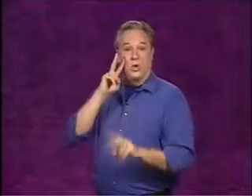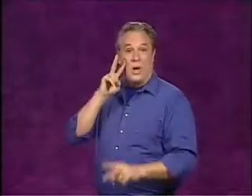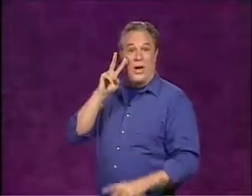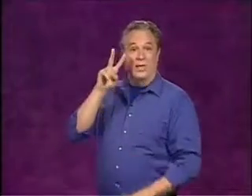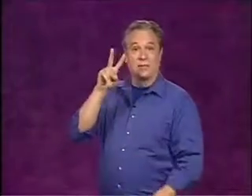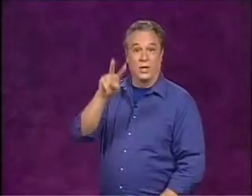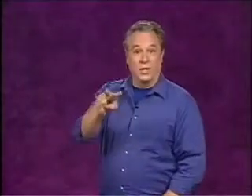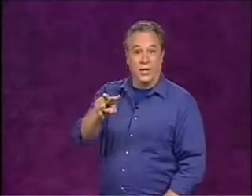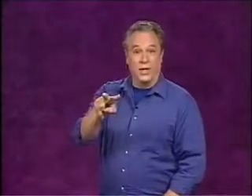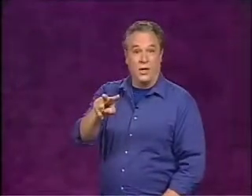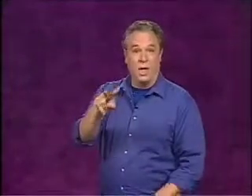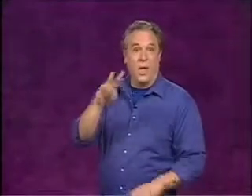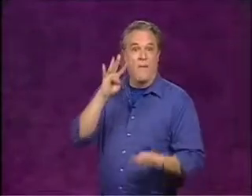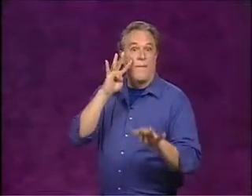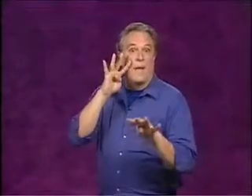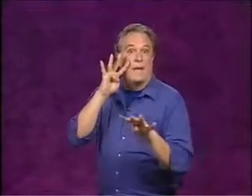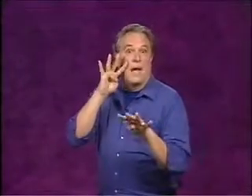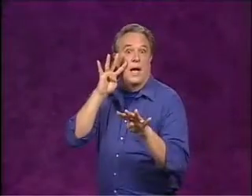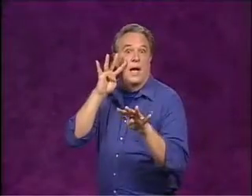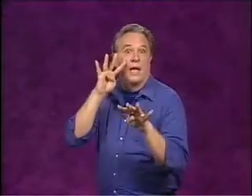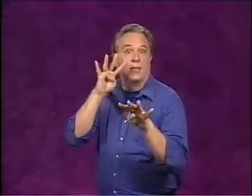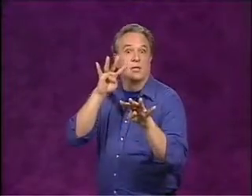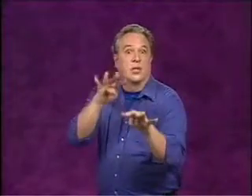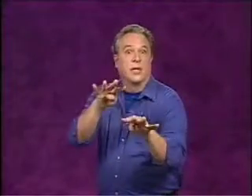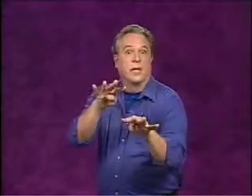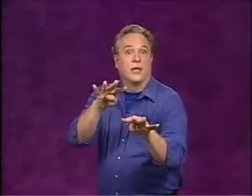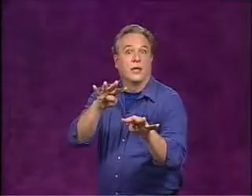Two eyes looking, many eyes looking.